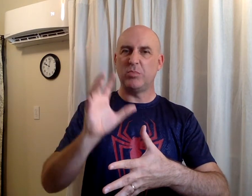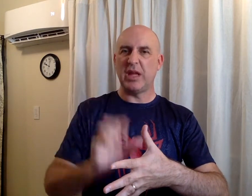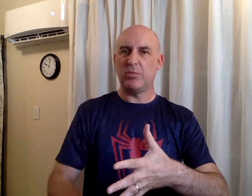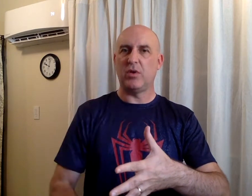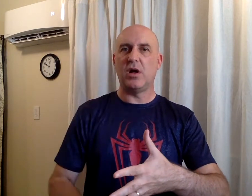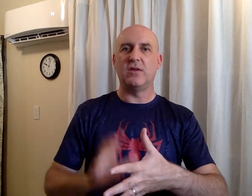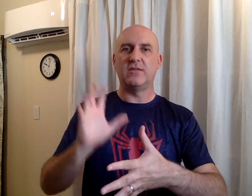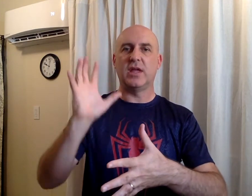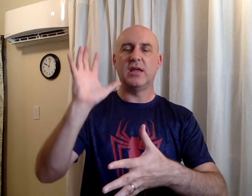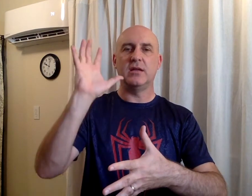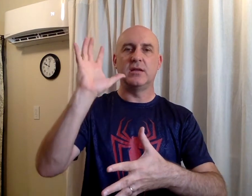paper off, okay?